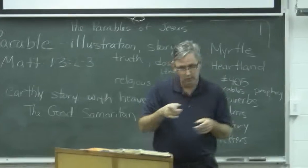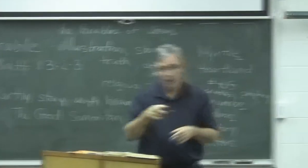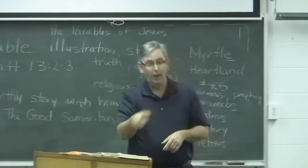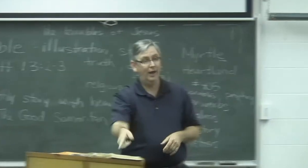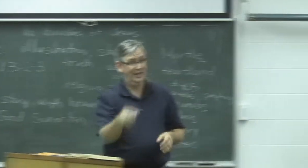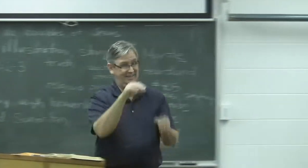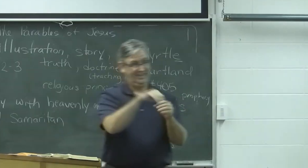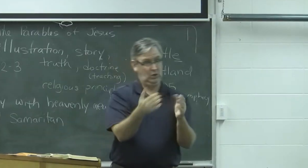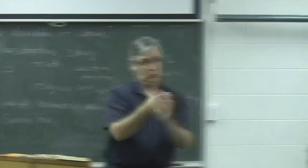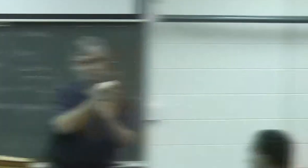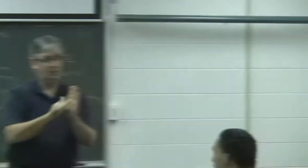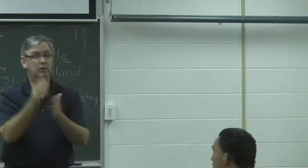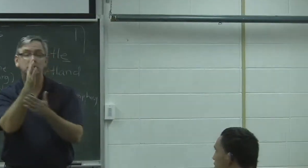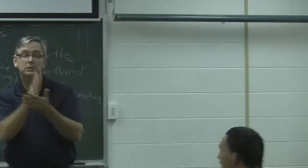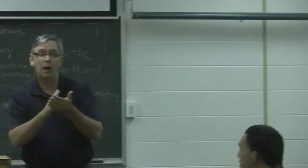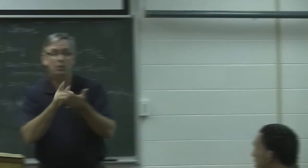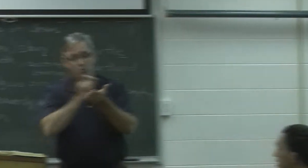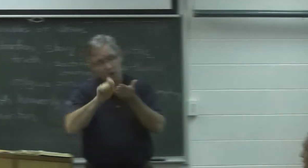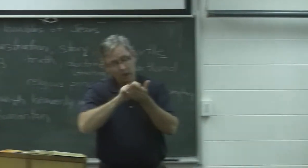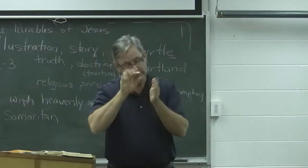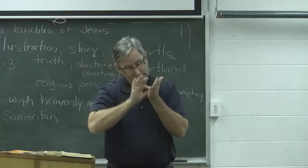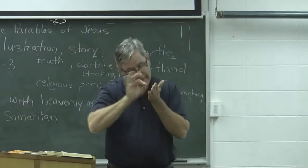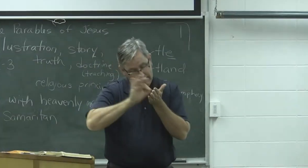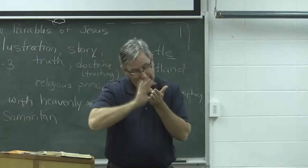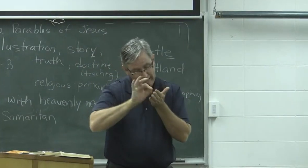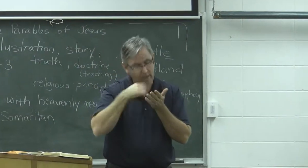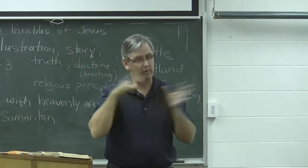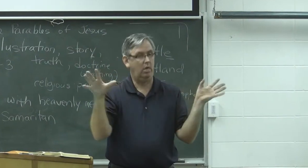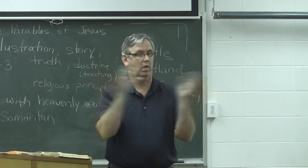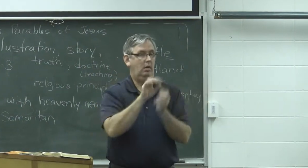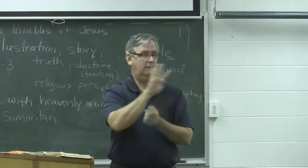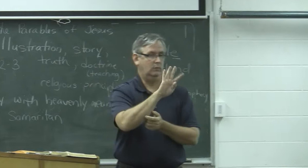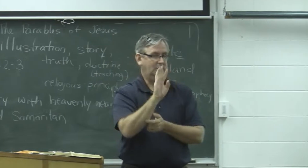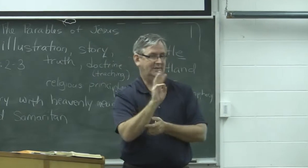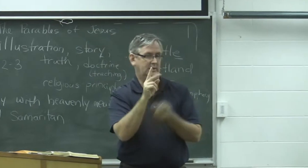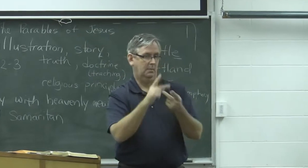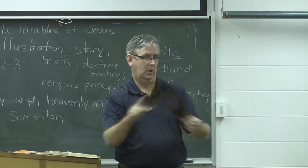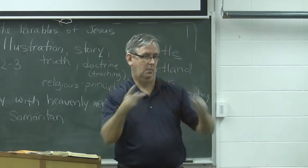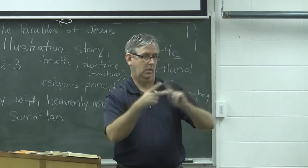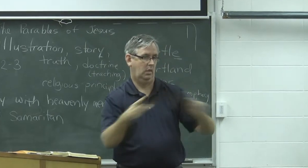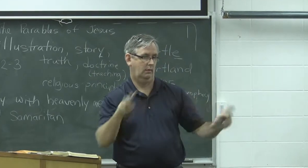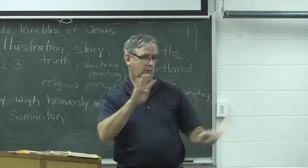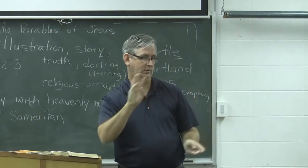That's the important thing. In the New Testament, some of we have counted that there are like 46